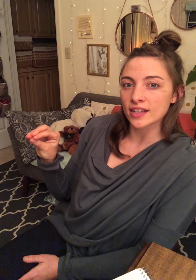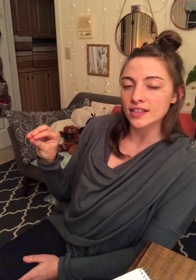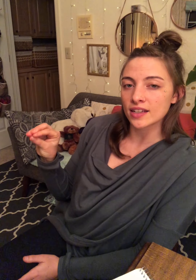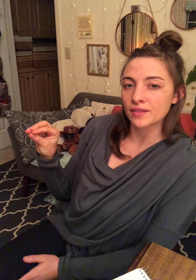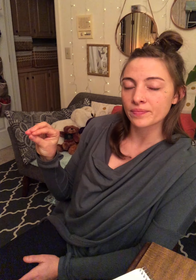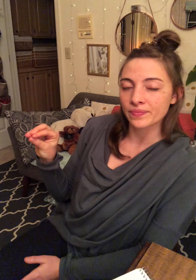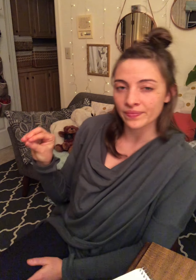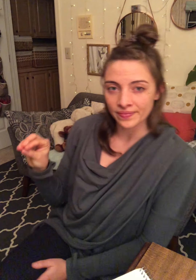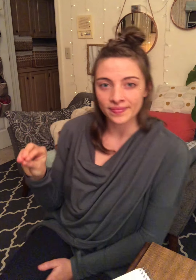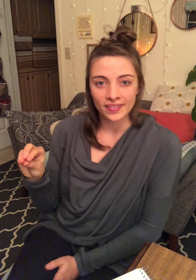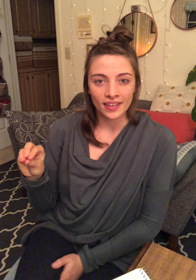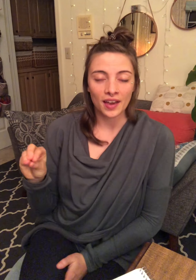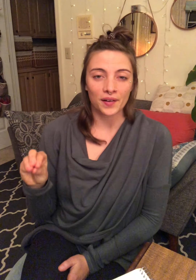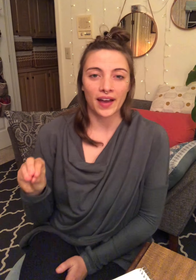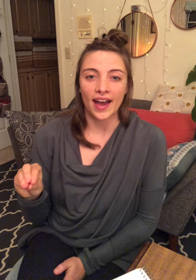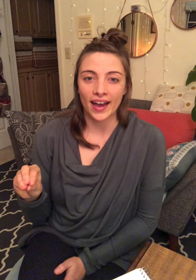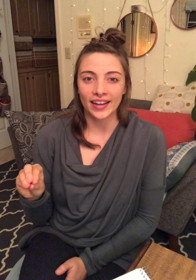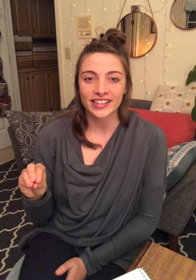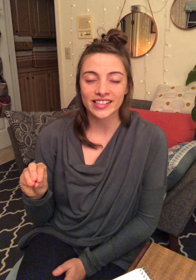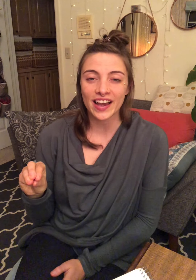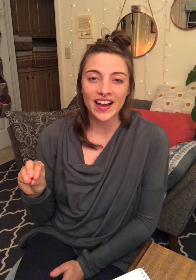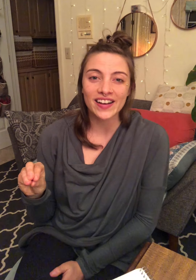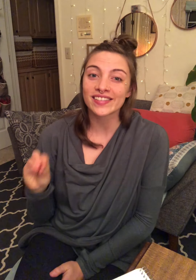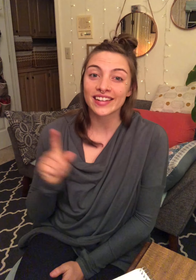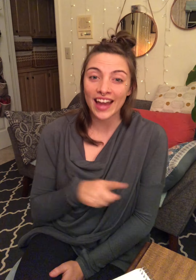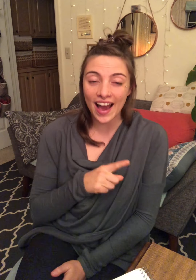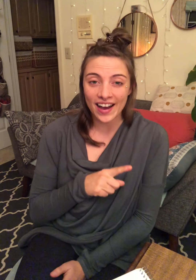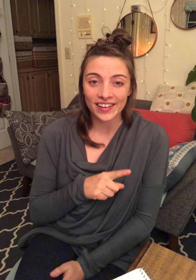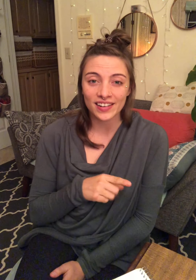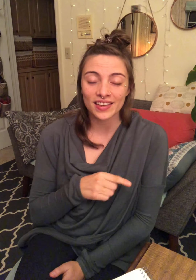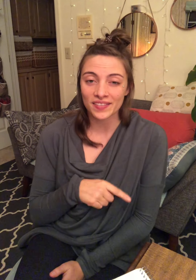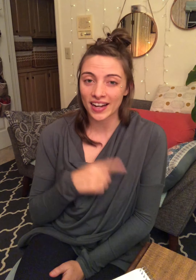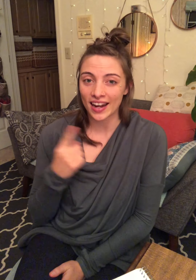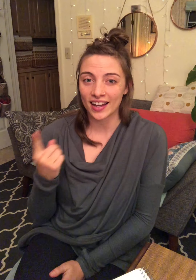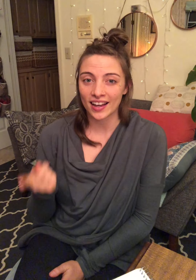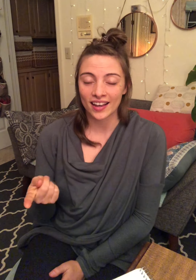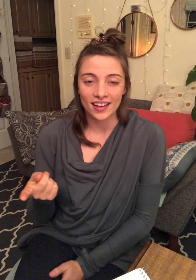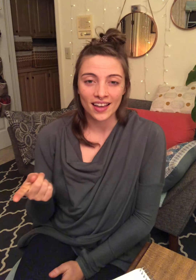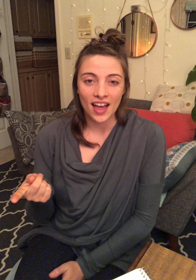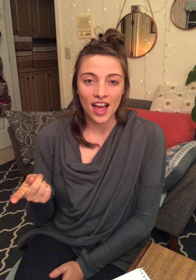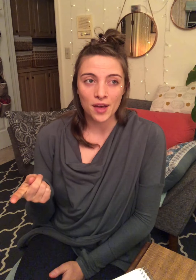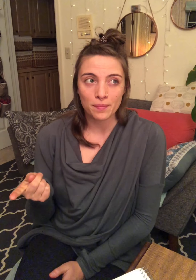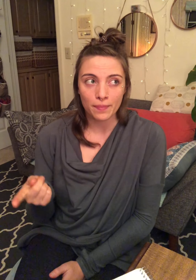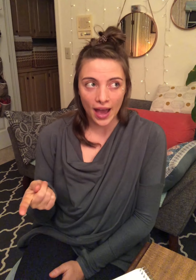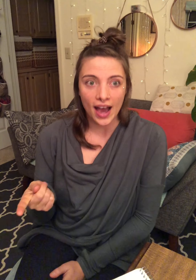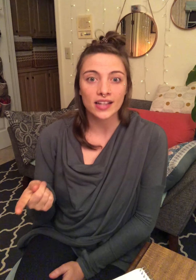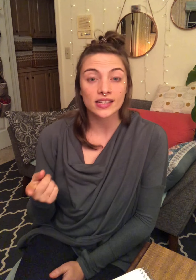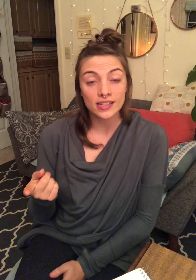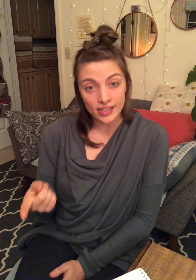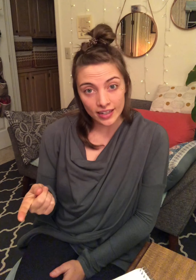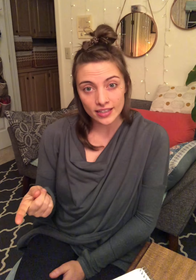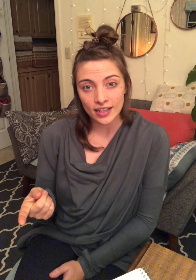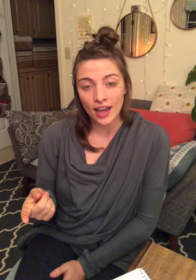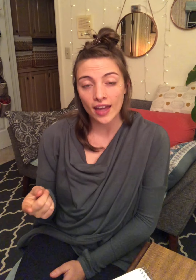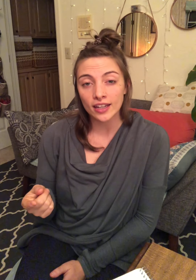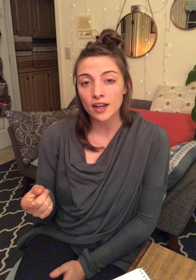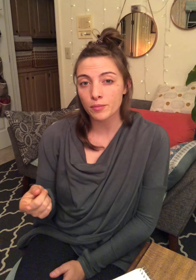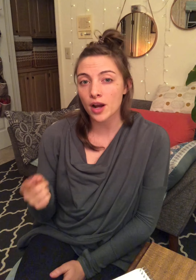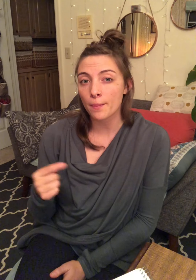60. Okay, so now that we're getting past 60, any number above